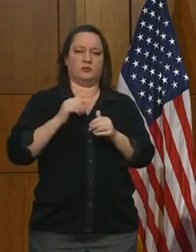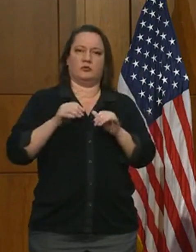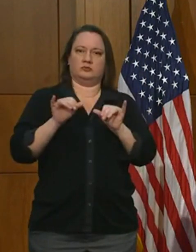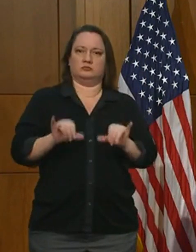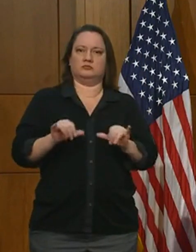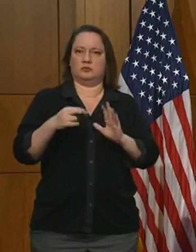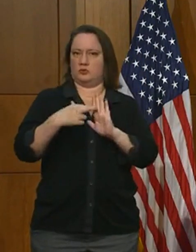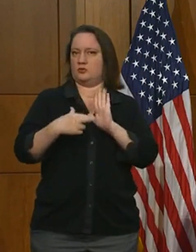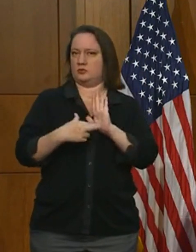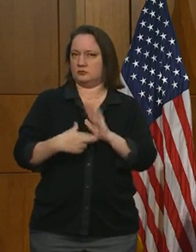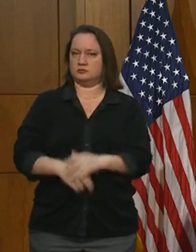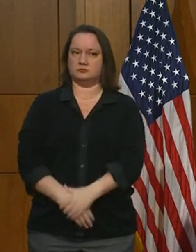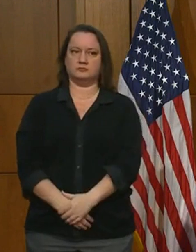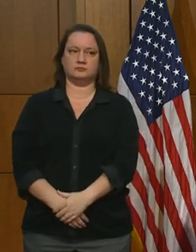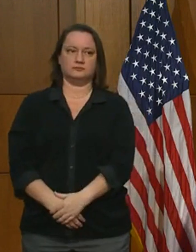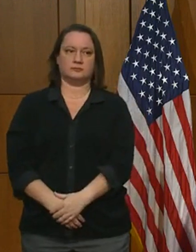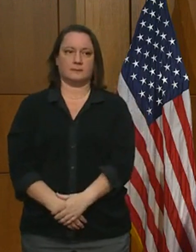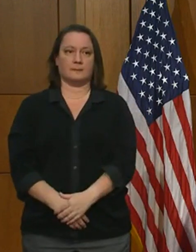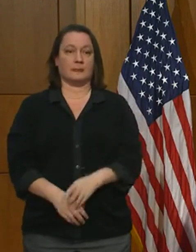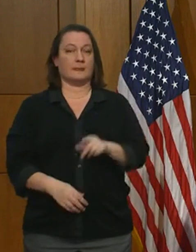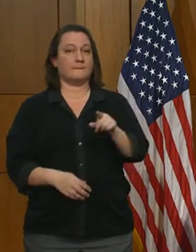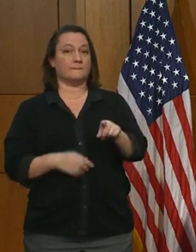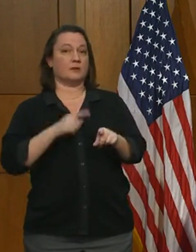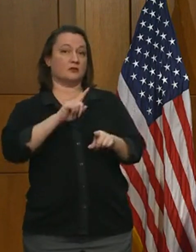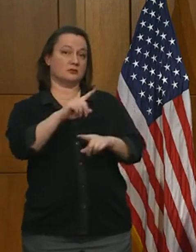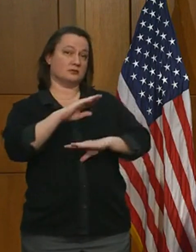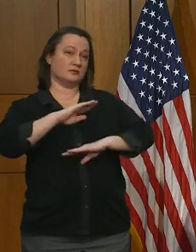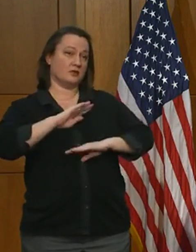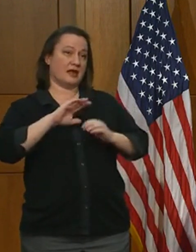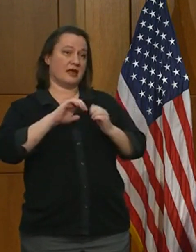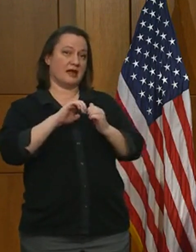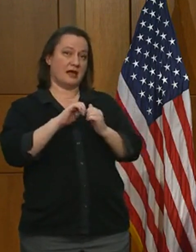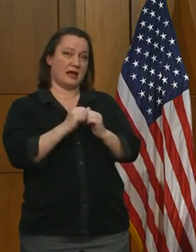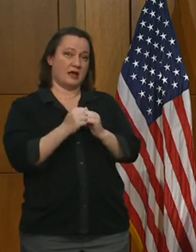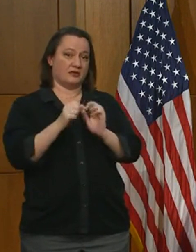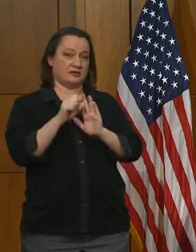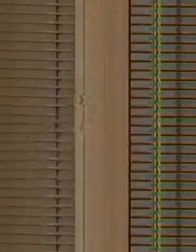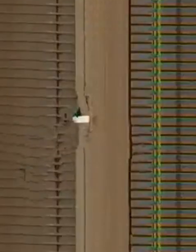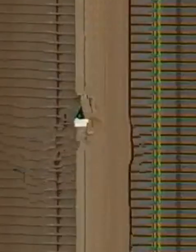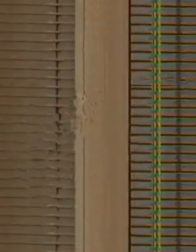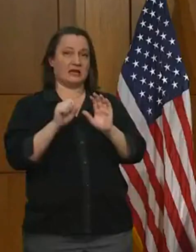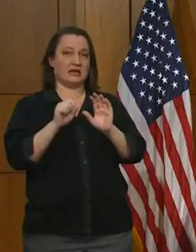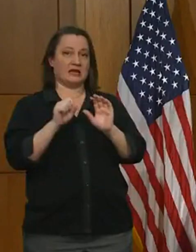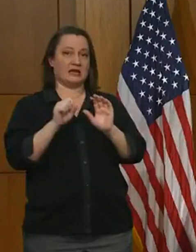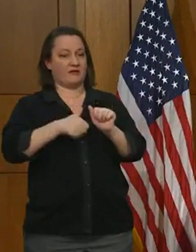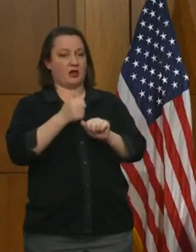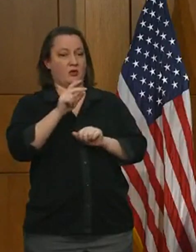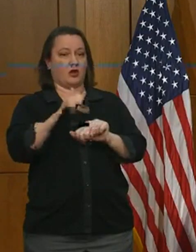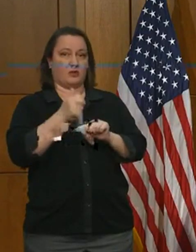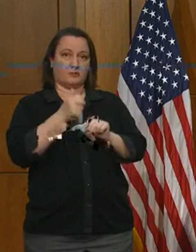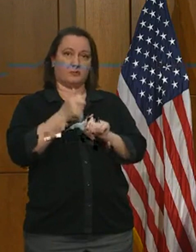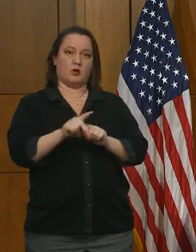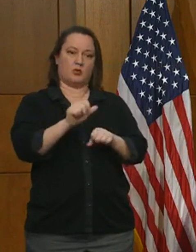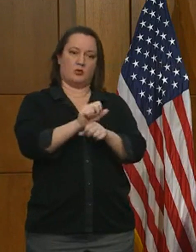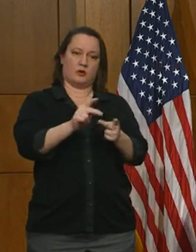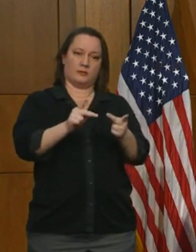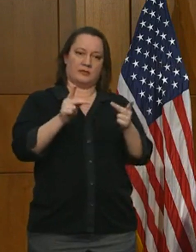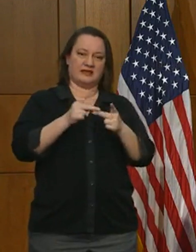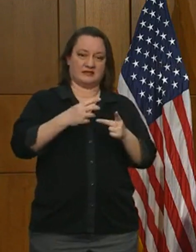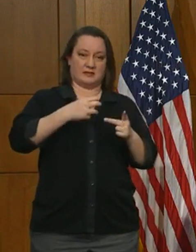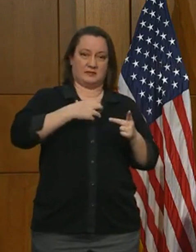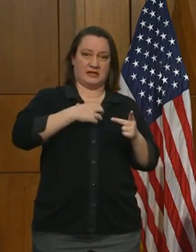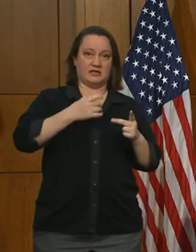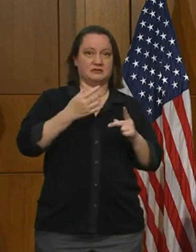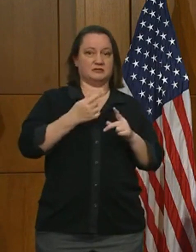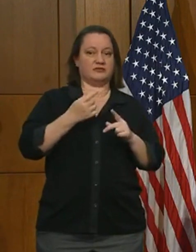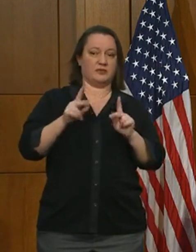you satisfied with the way the state has been able to follow up on workplace complaints from employees who are concerned about their safety? You